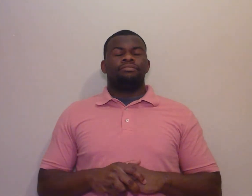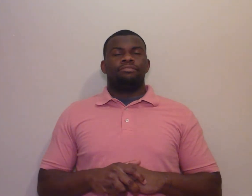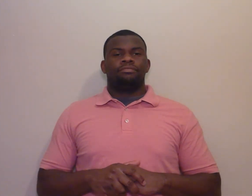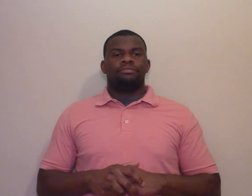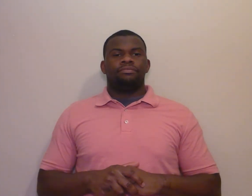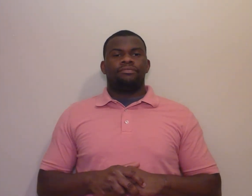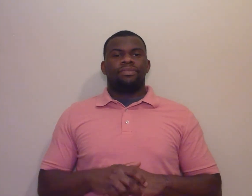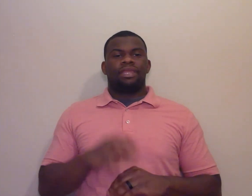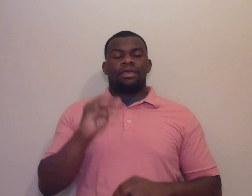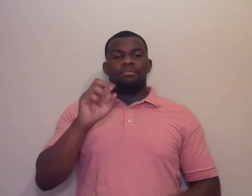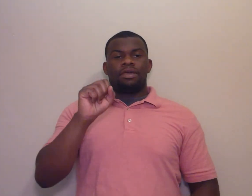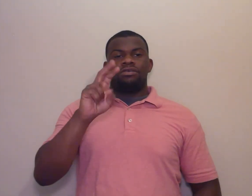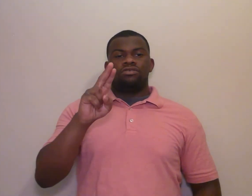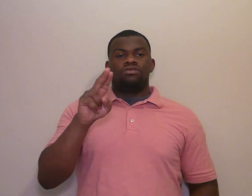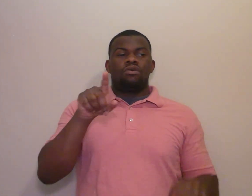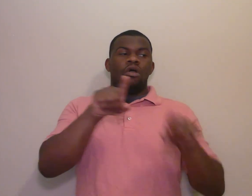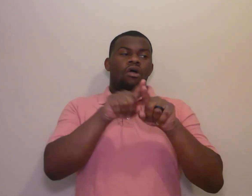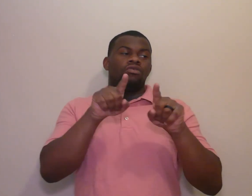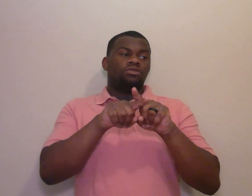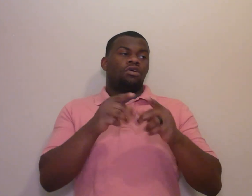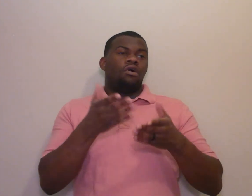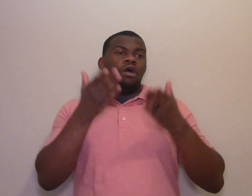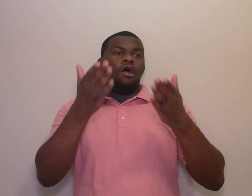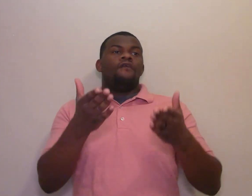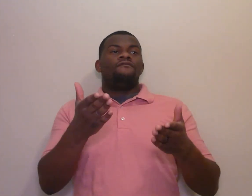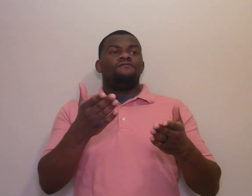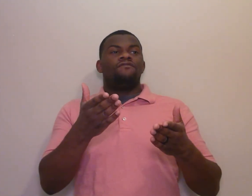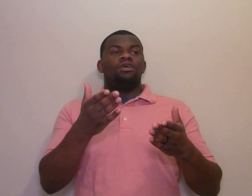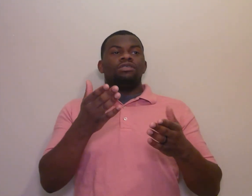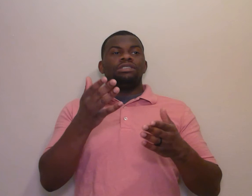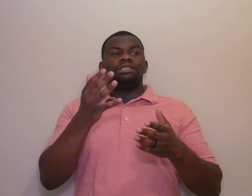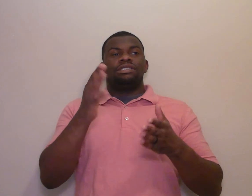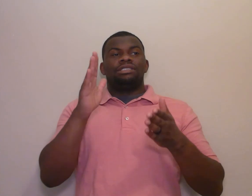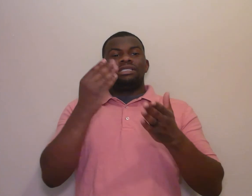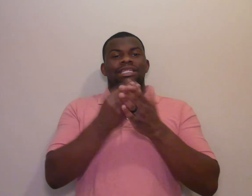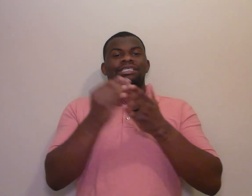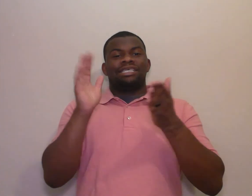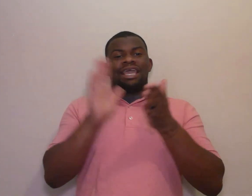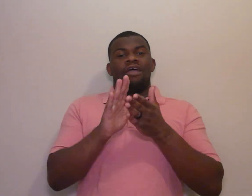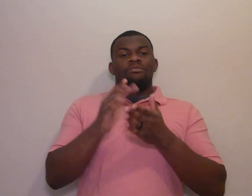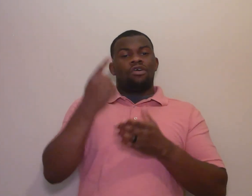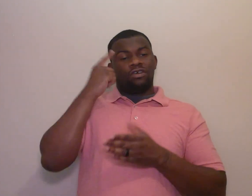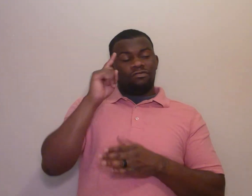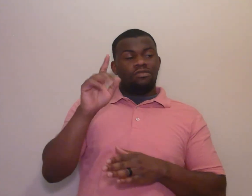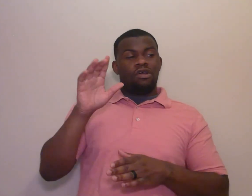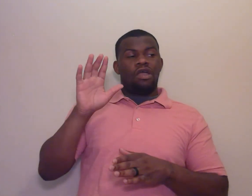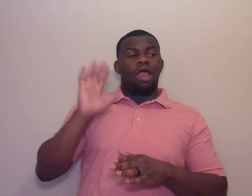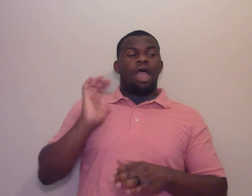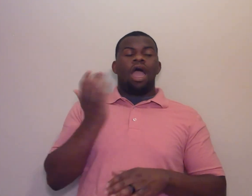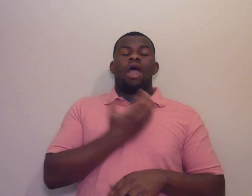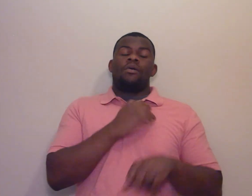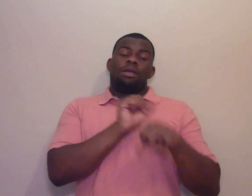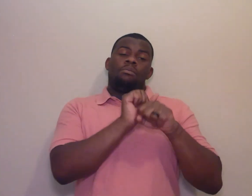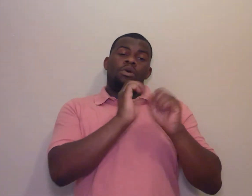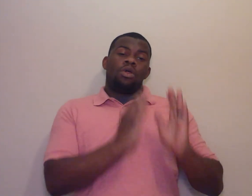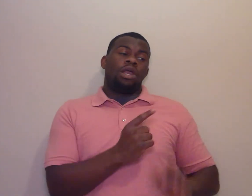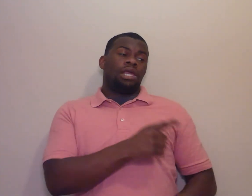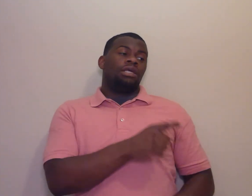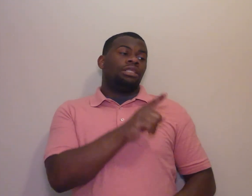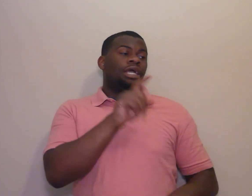NMSU also offers discount programs to our employees. Season athletic tickets can be purchased at a discount, as well as membership for tennis